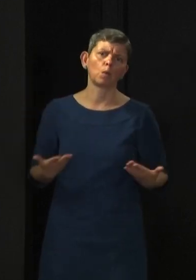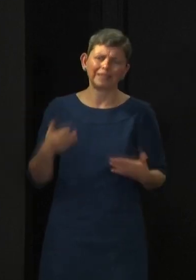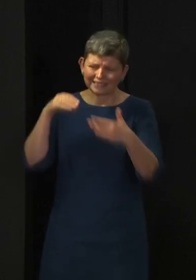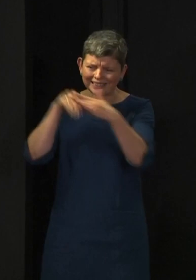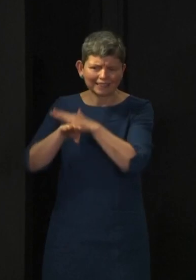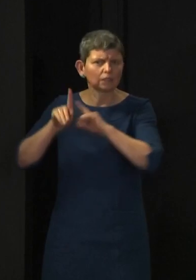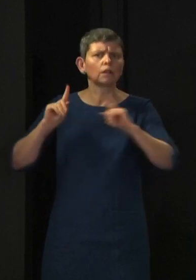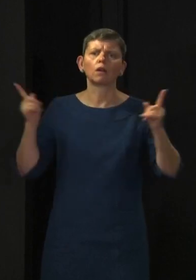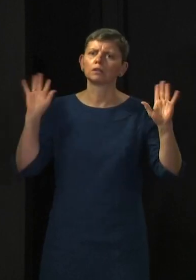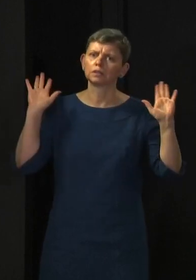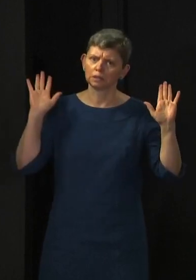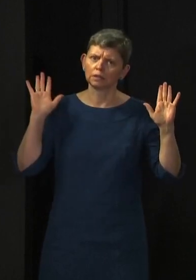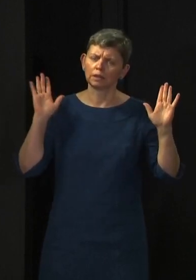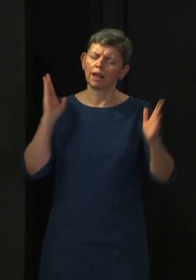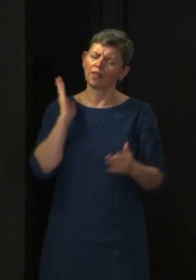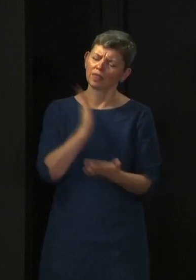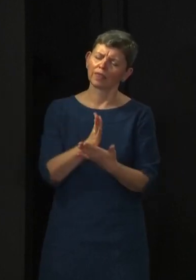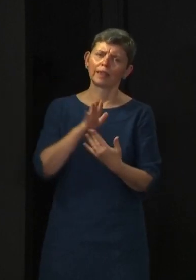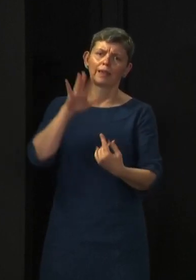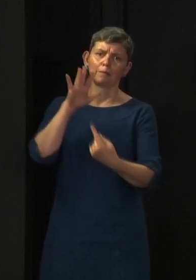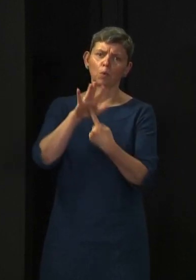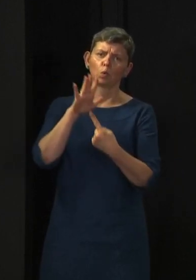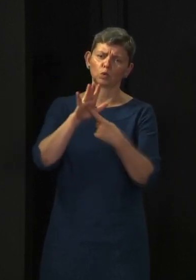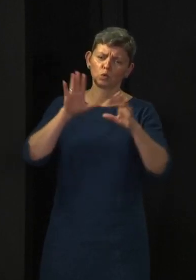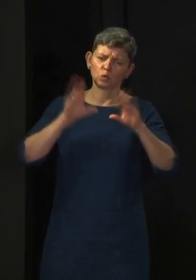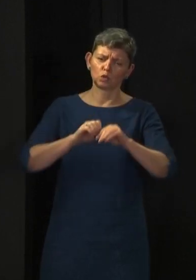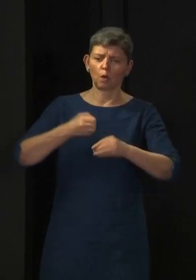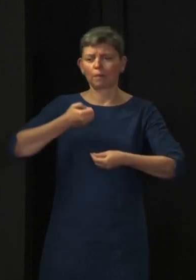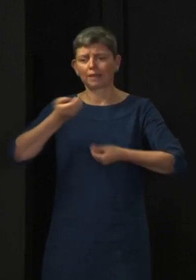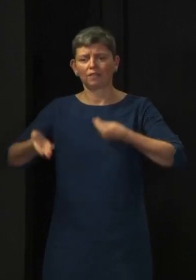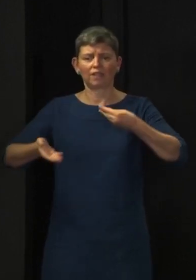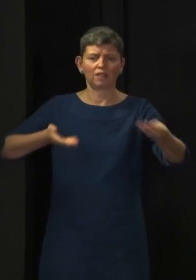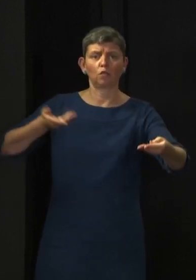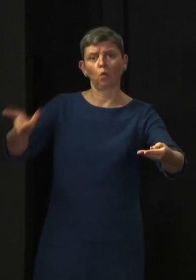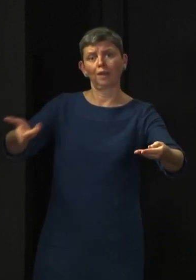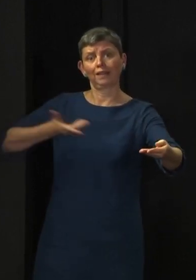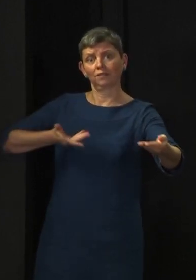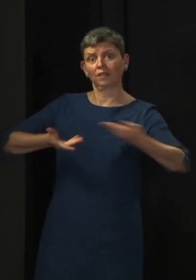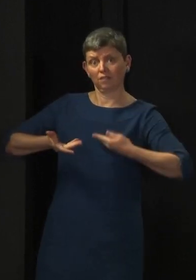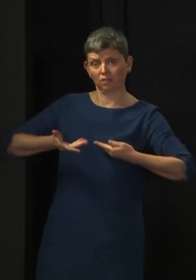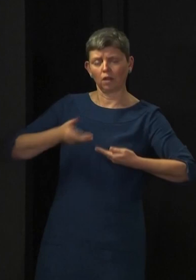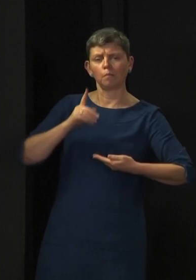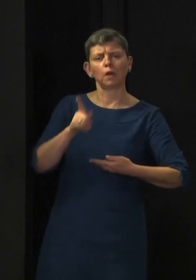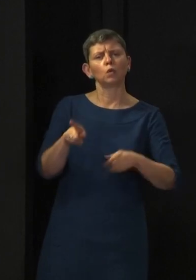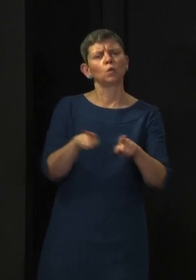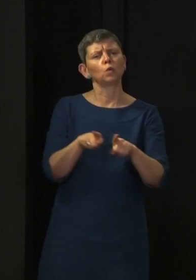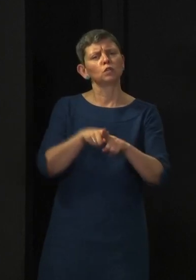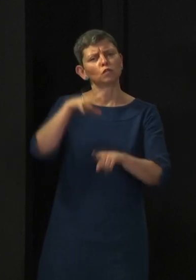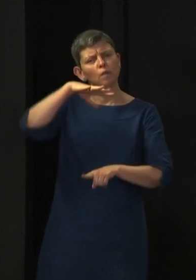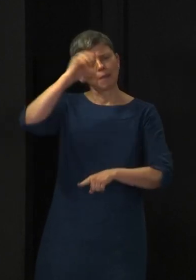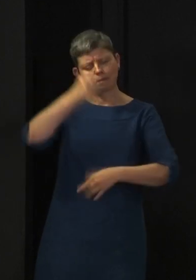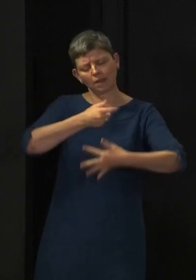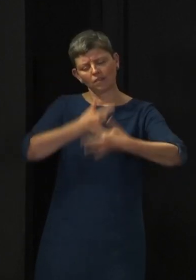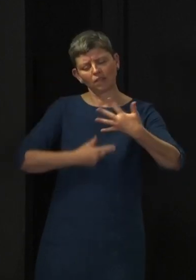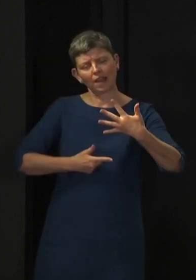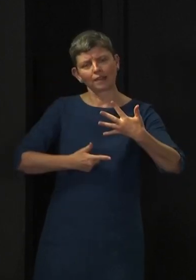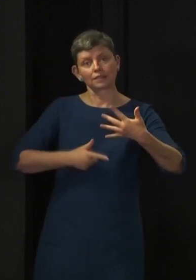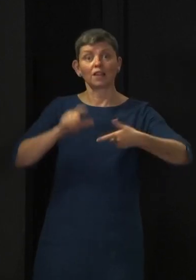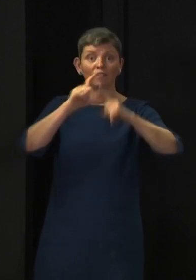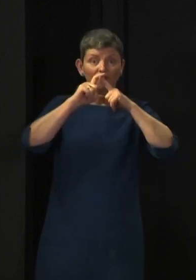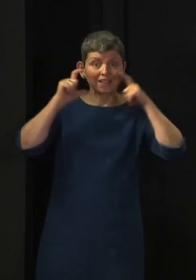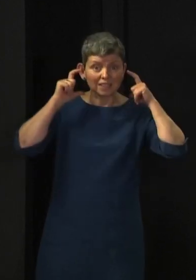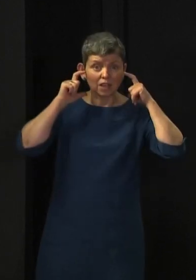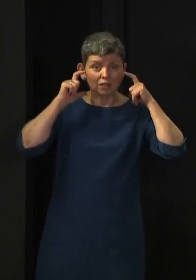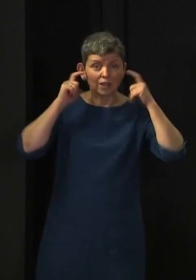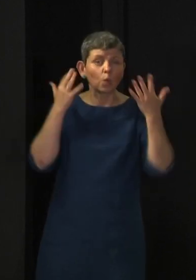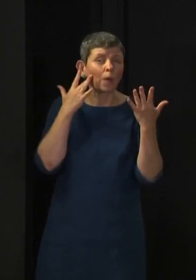measure right now to try to stop this virus spreading. But remember all of the other advice as well, in particular the facts advice. Wear your face coverings